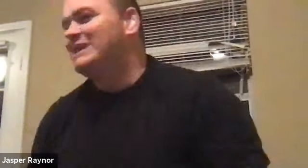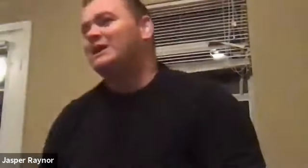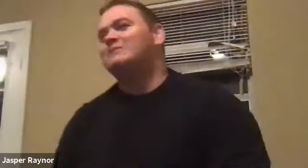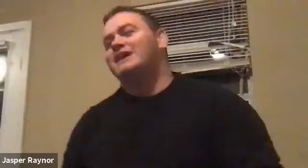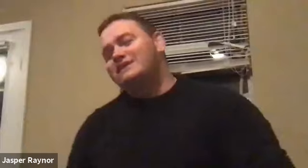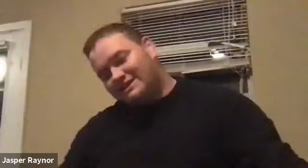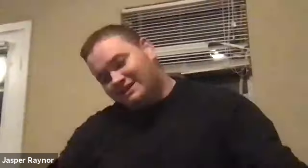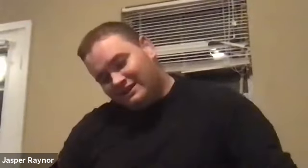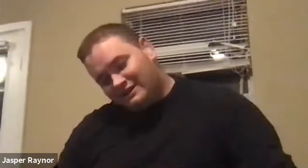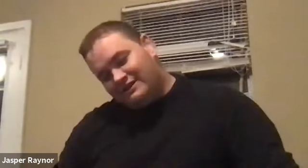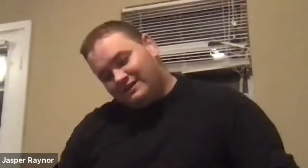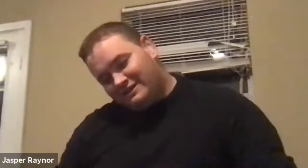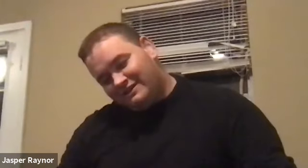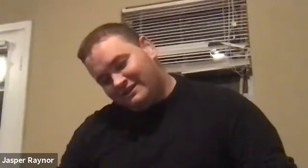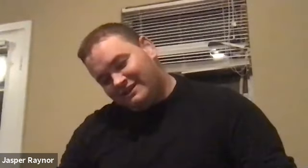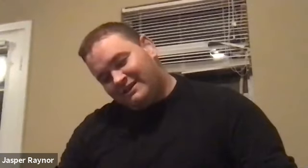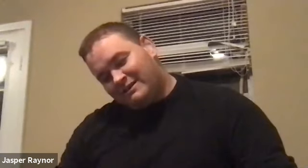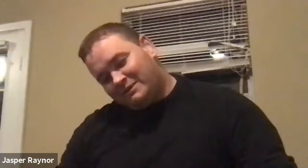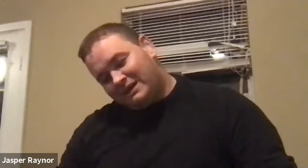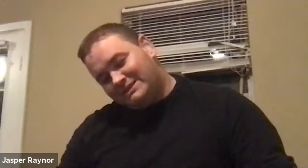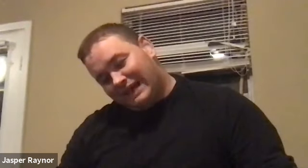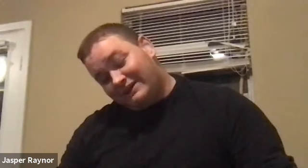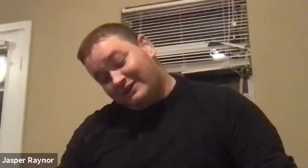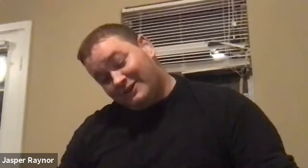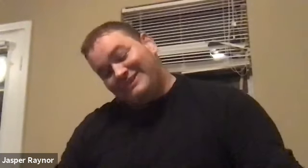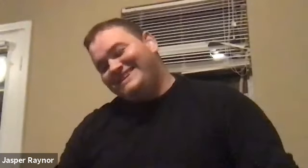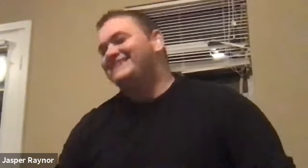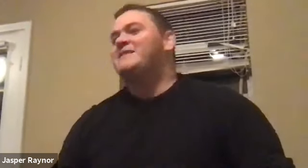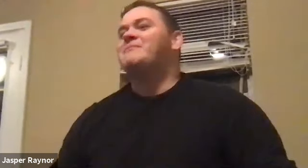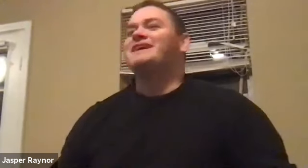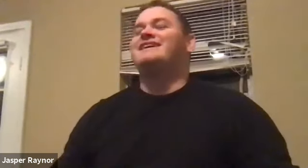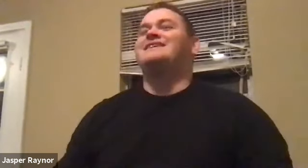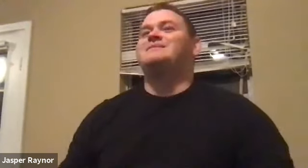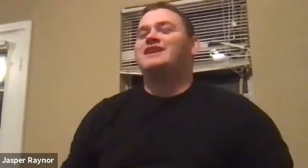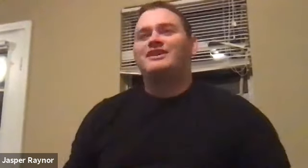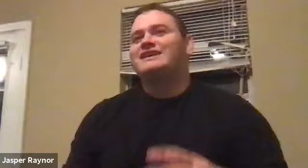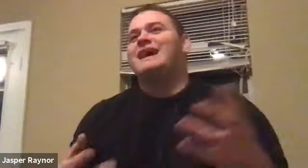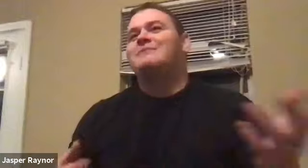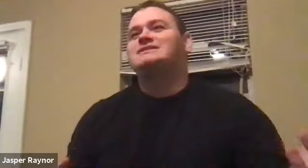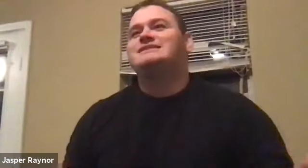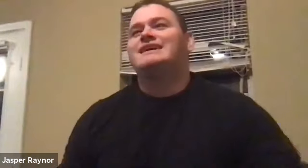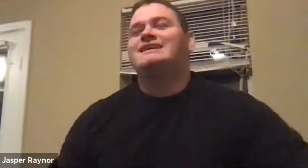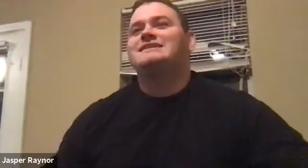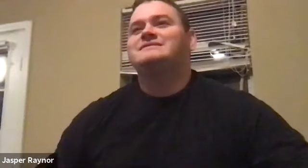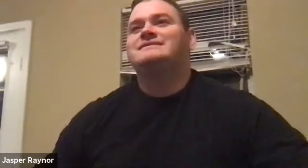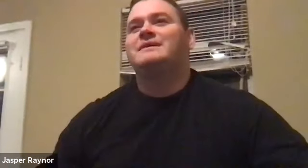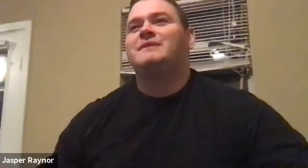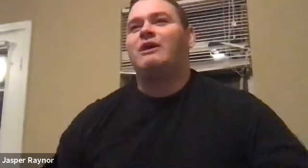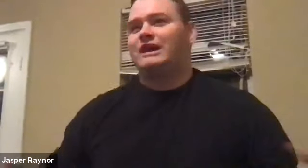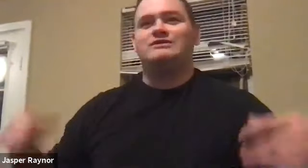I'm like, but I'd be tired though. But another thing that happens is like Like I'll sign